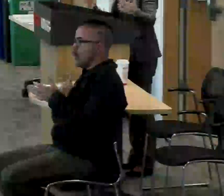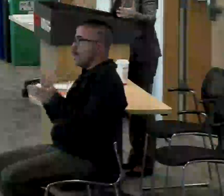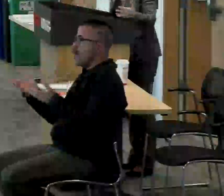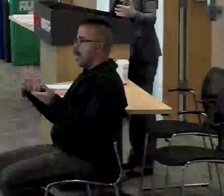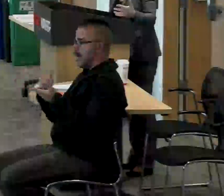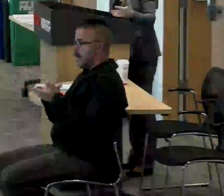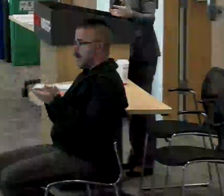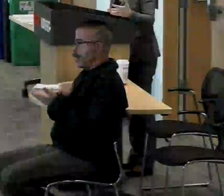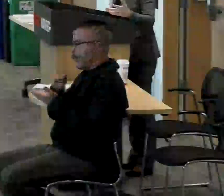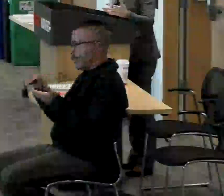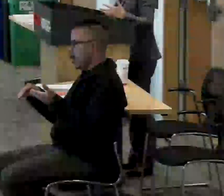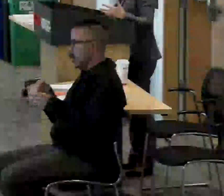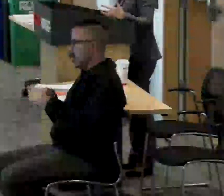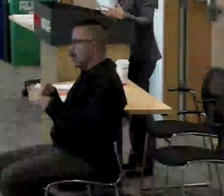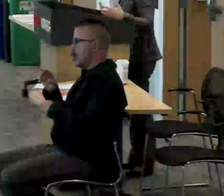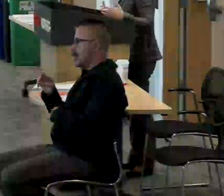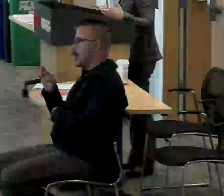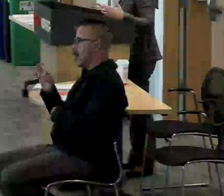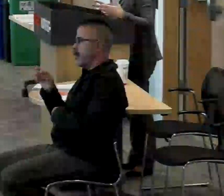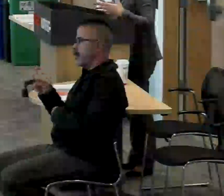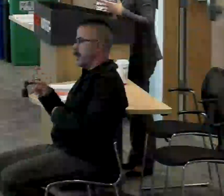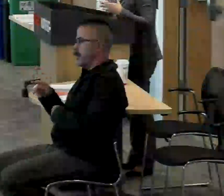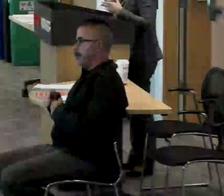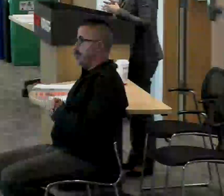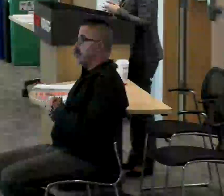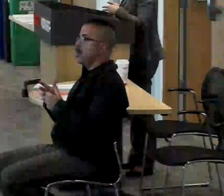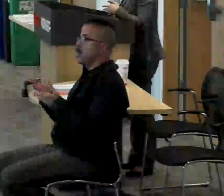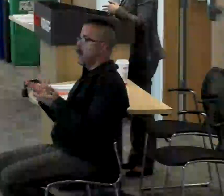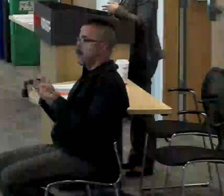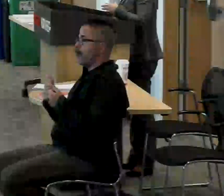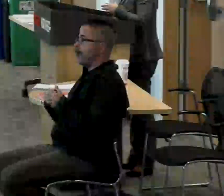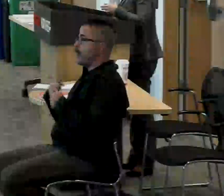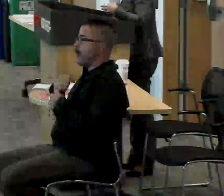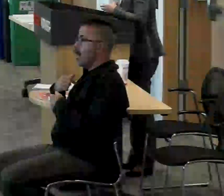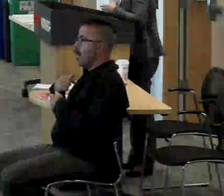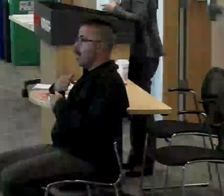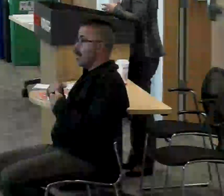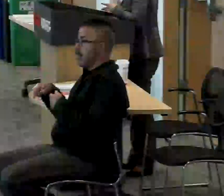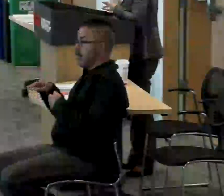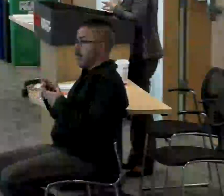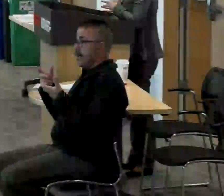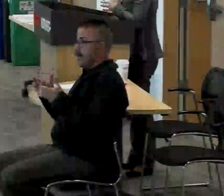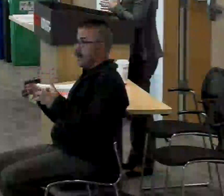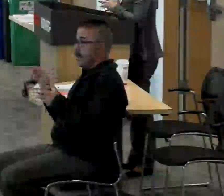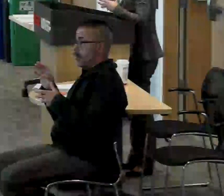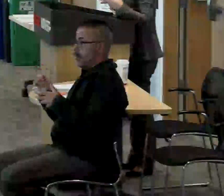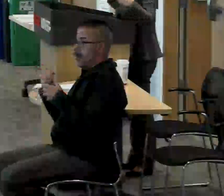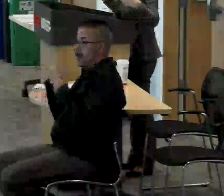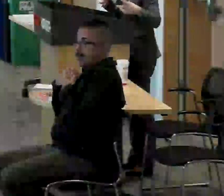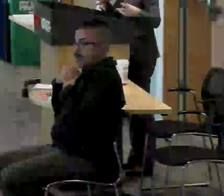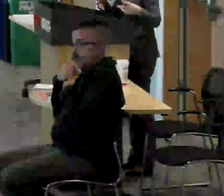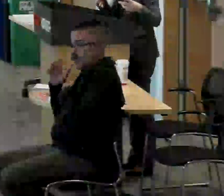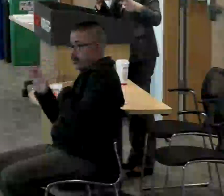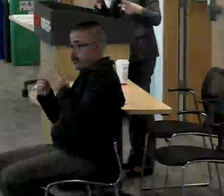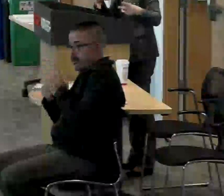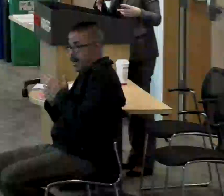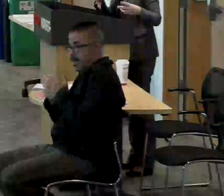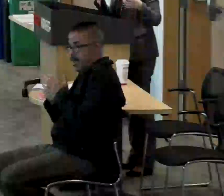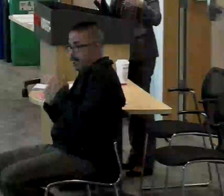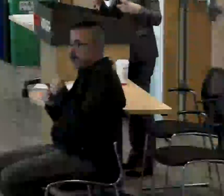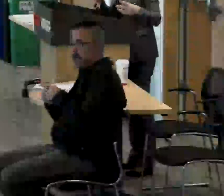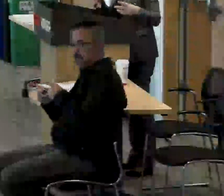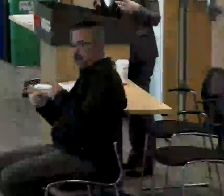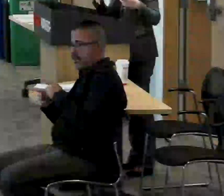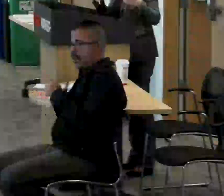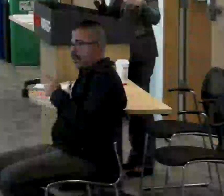what I will communicate to this group is while they didn't want to be liable for your money, they certainly were good